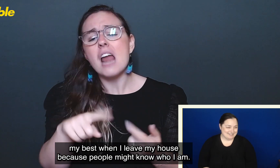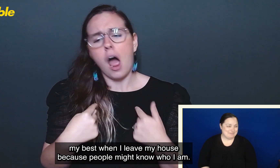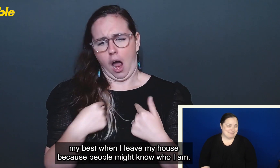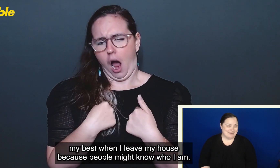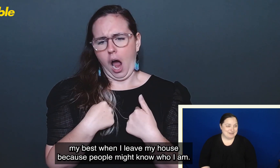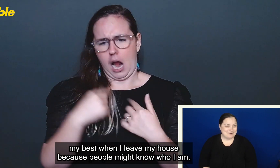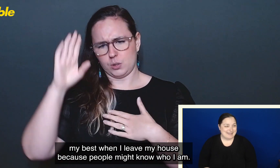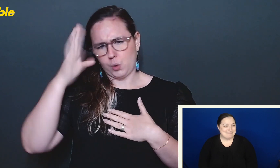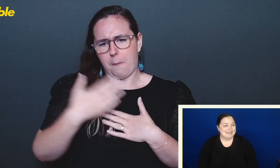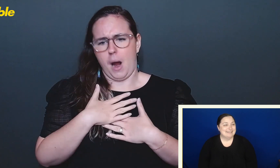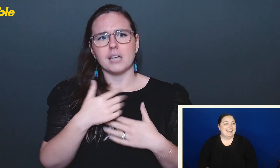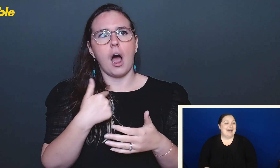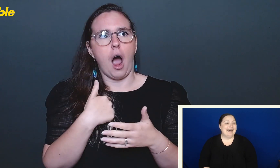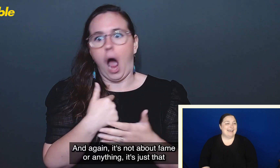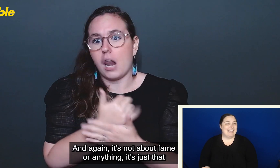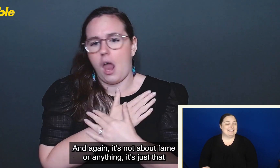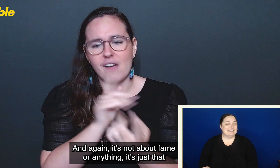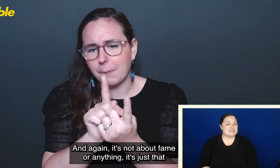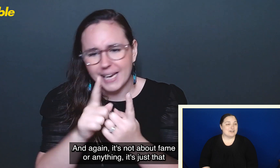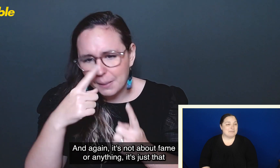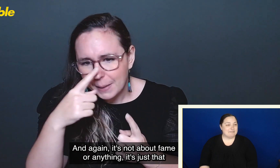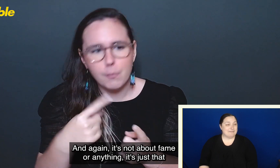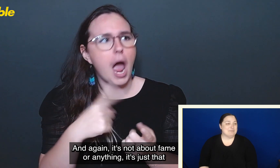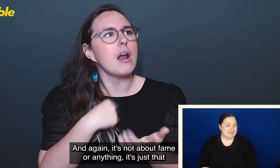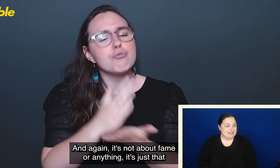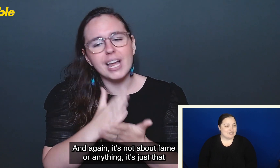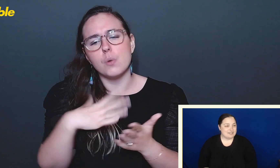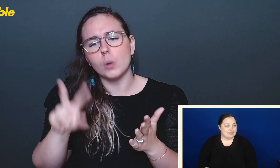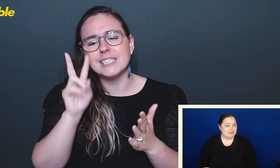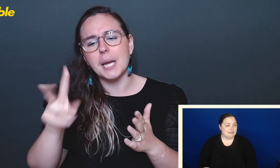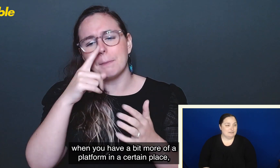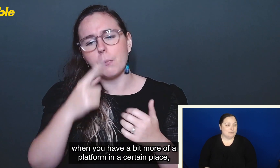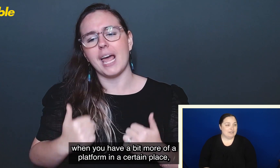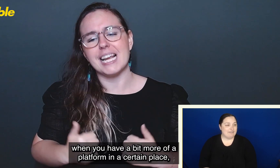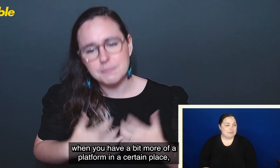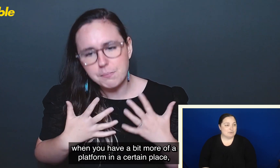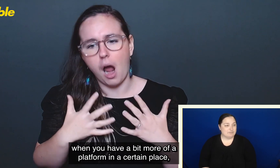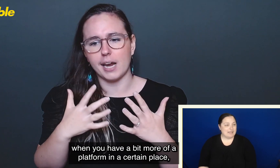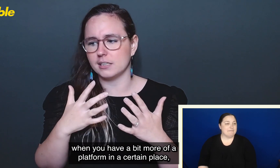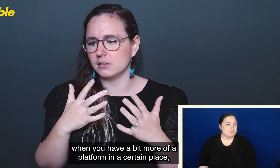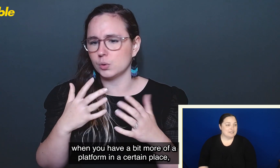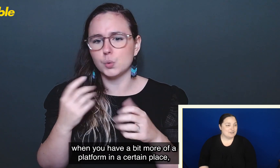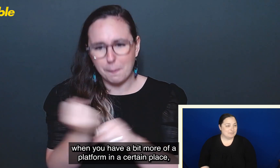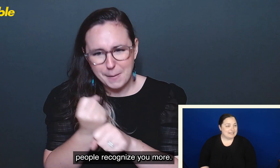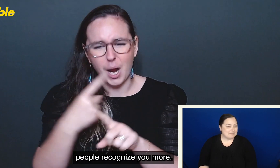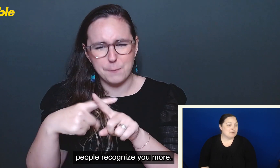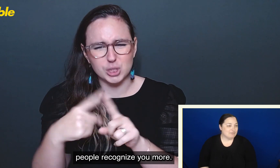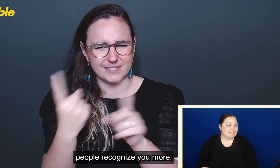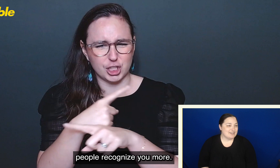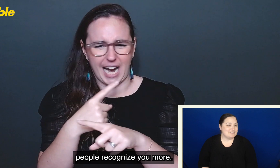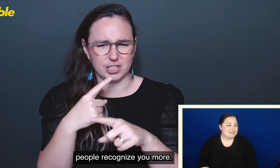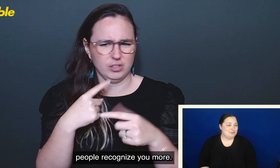house because people might know who I am. And again, it's not about fame or anything. It's just that when you have a bit more of a platform in a certain place,